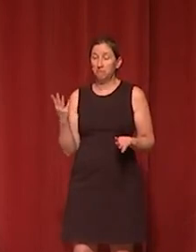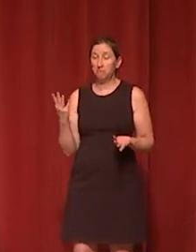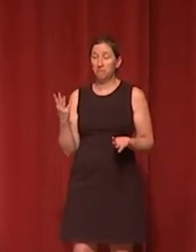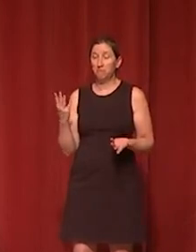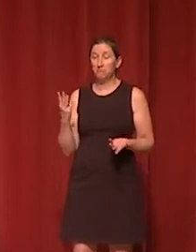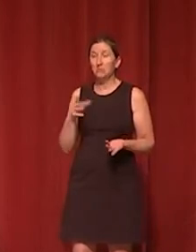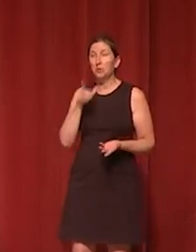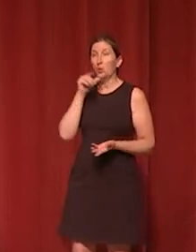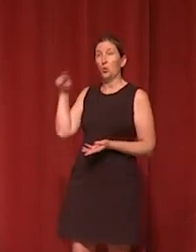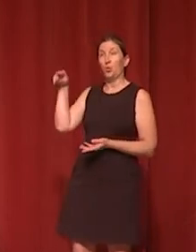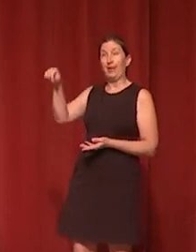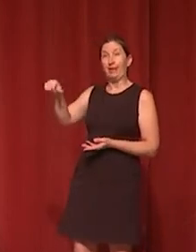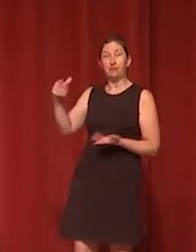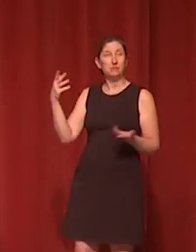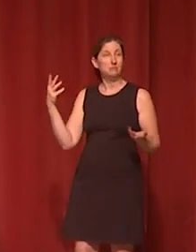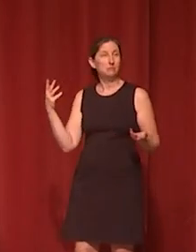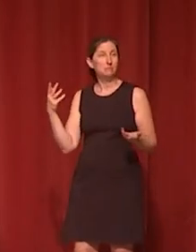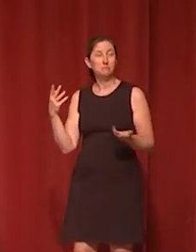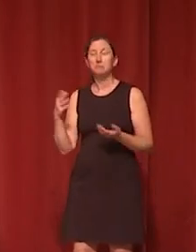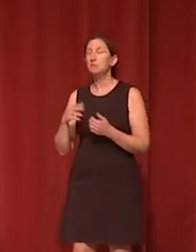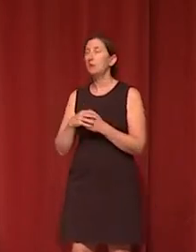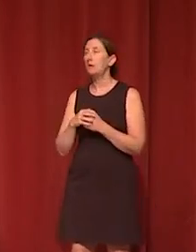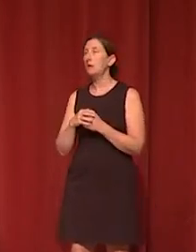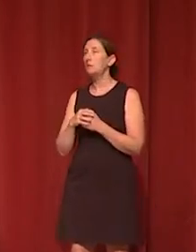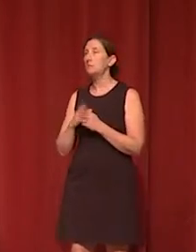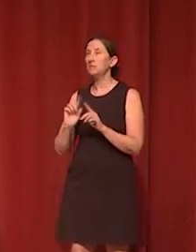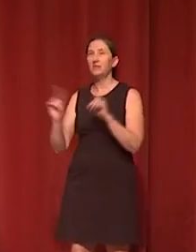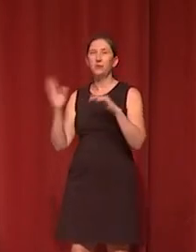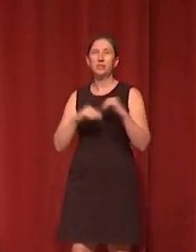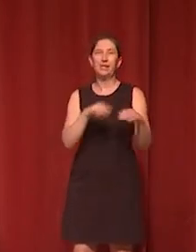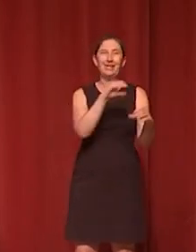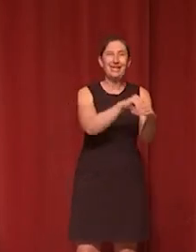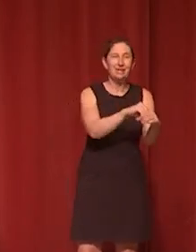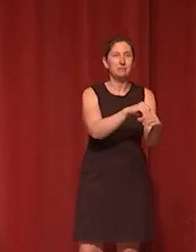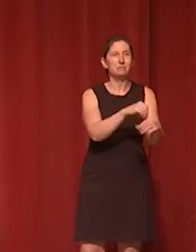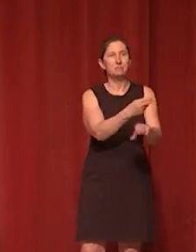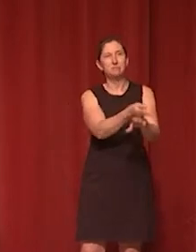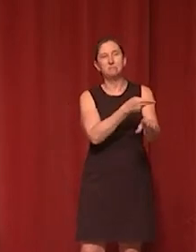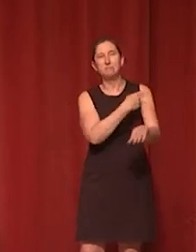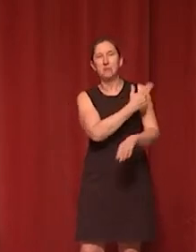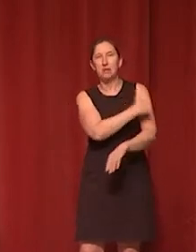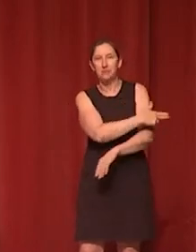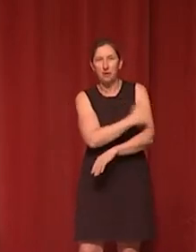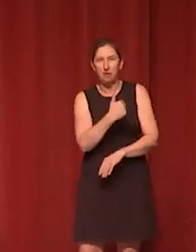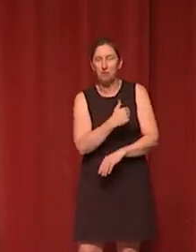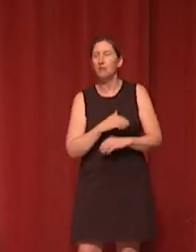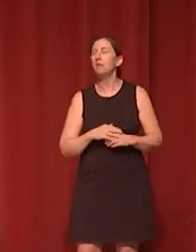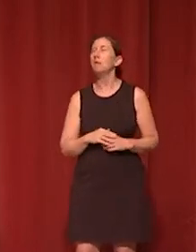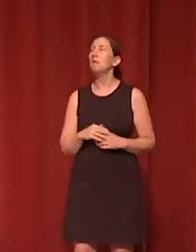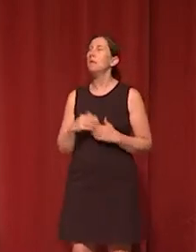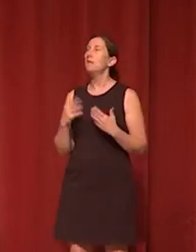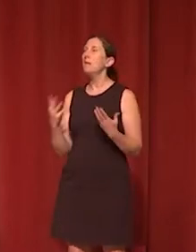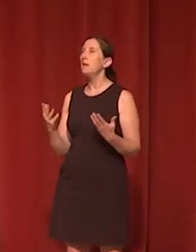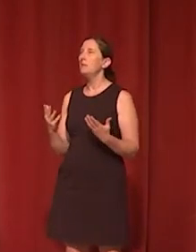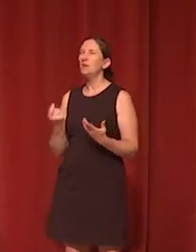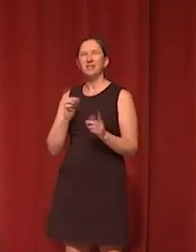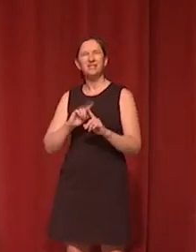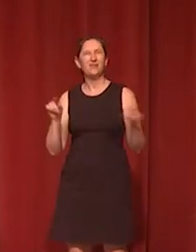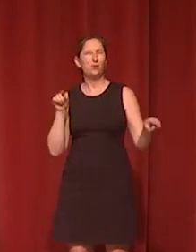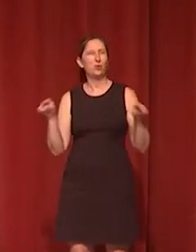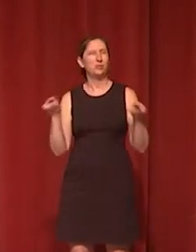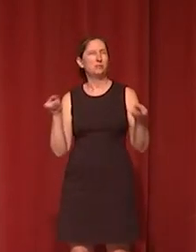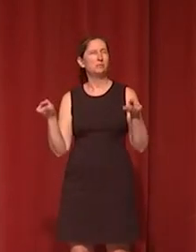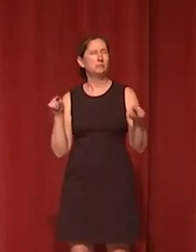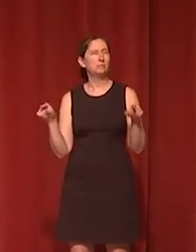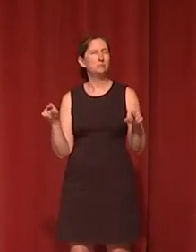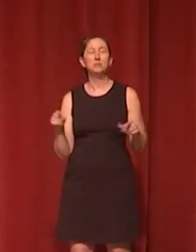setting. Reimbursement or ability to provide therapy is different than we do on the acute care side. So we have to